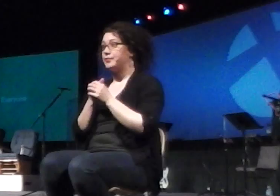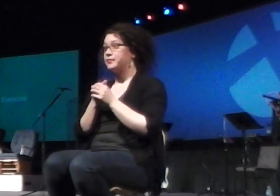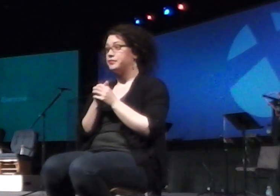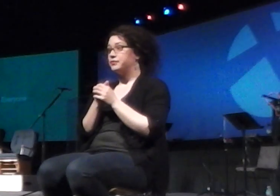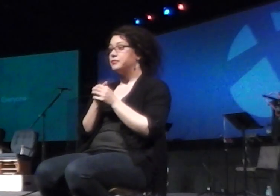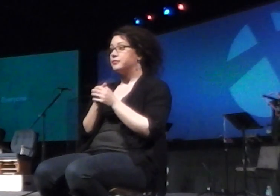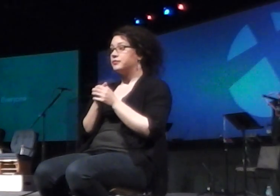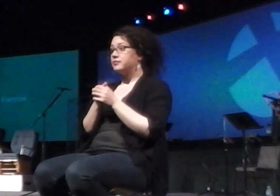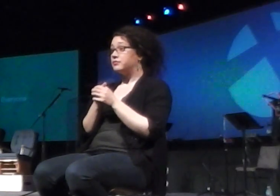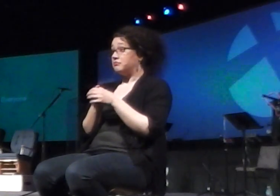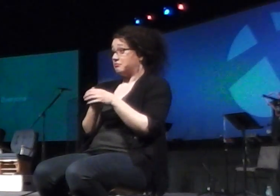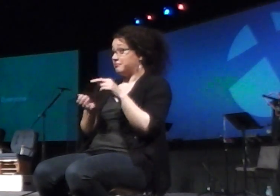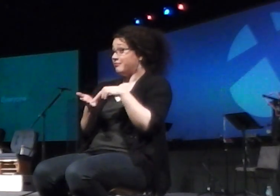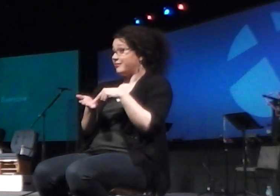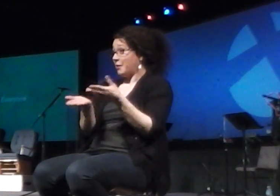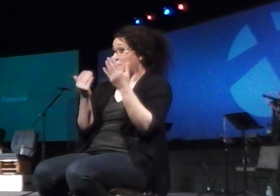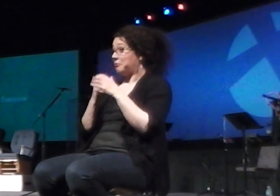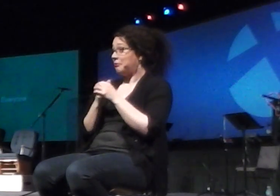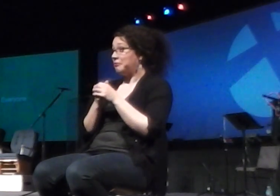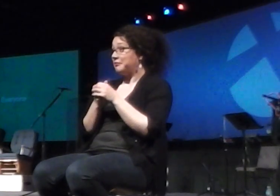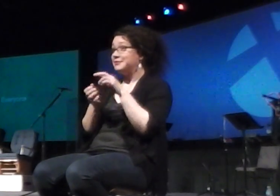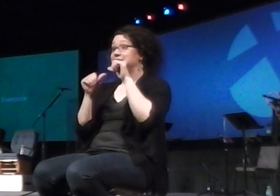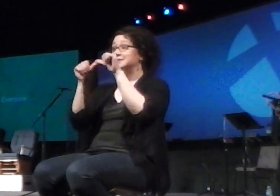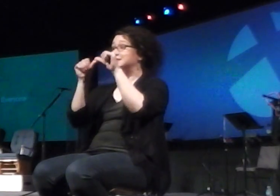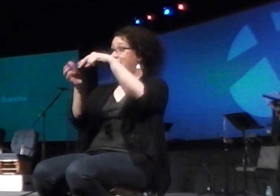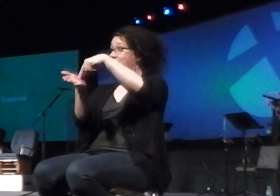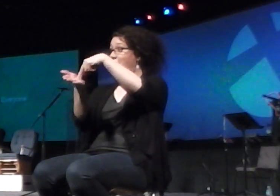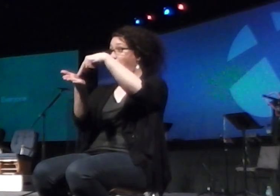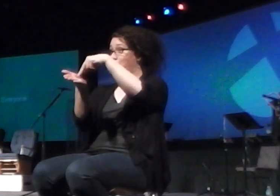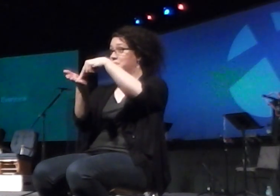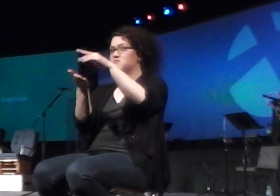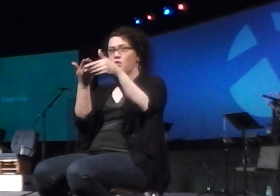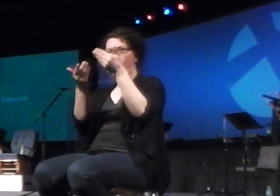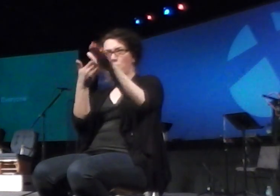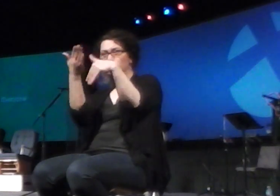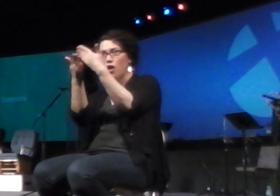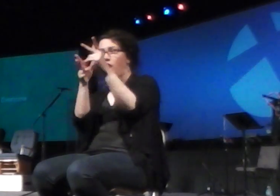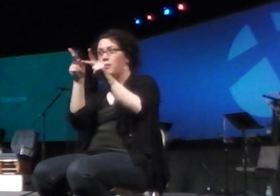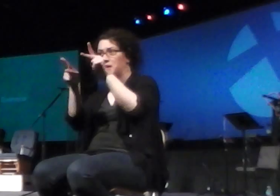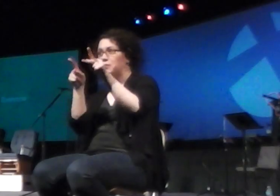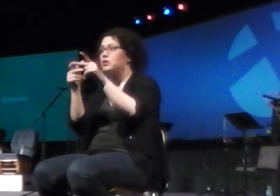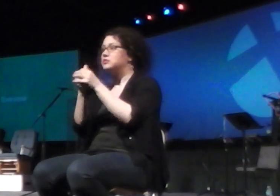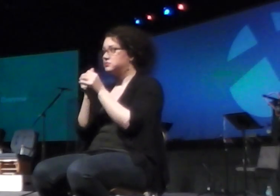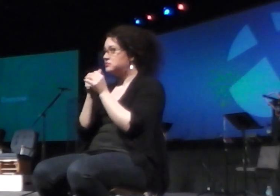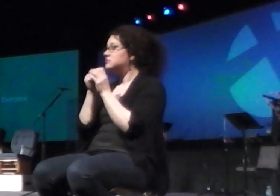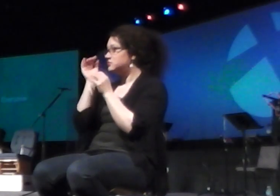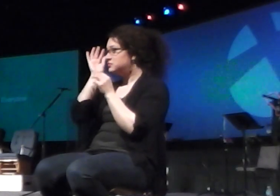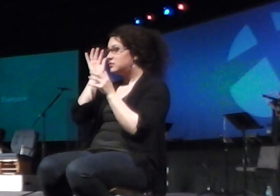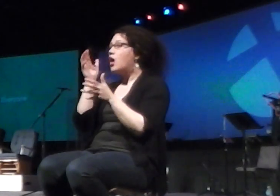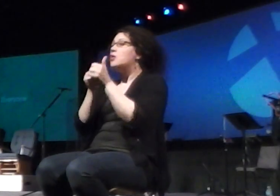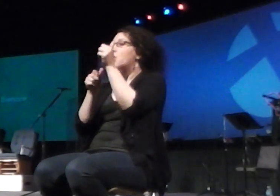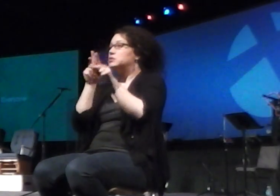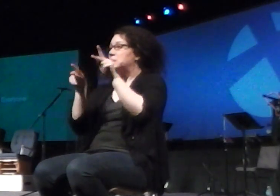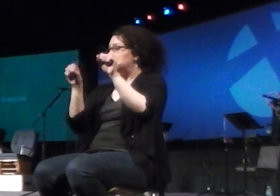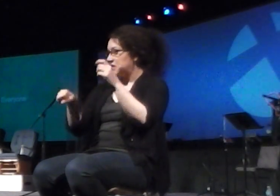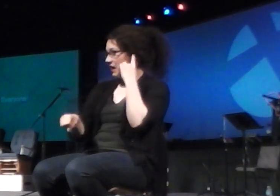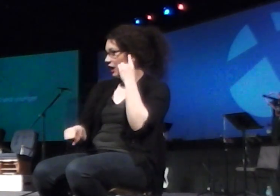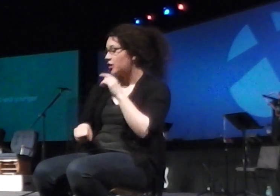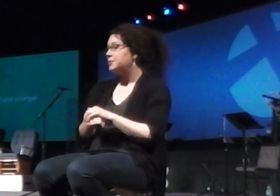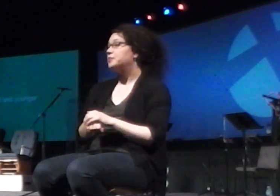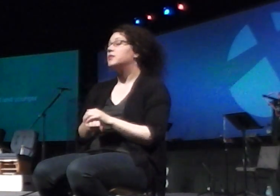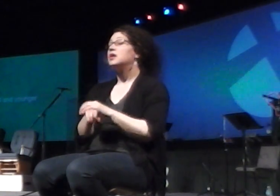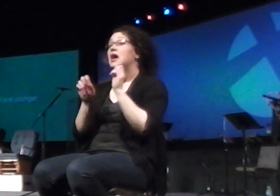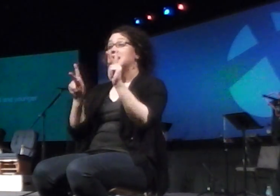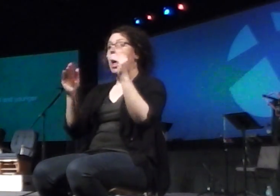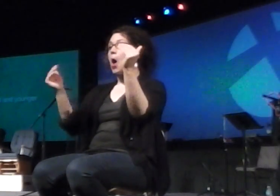Okay, stay standing. Everybody stay standing. Keep going with this. Okay, that's almost everybody in the room. Most of us can hear that tone. Okay, so here's where we're going to have a little fun. We're going